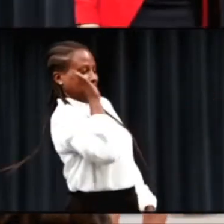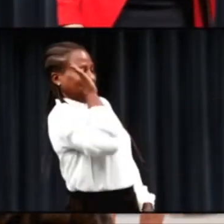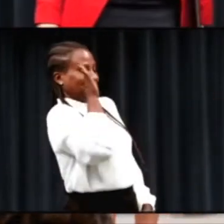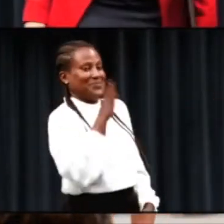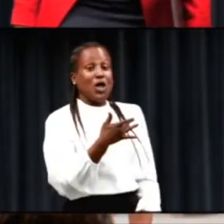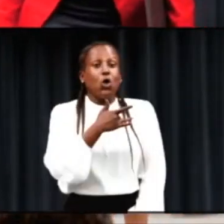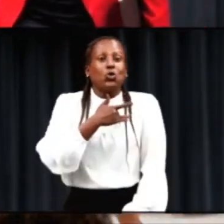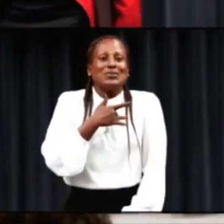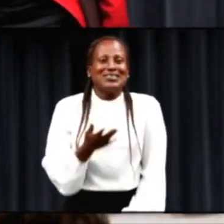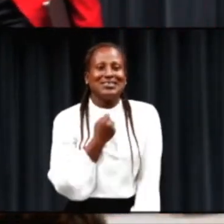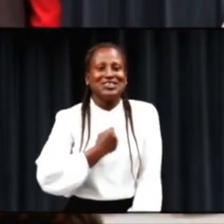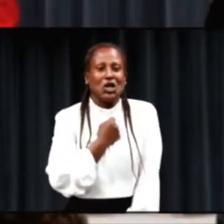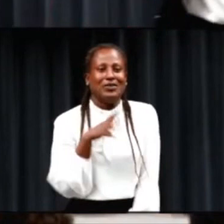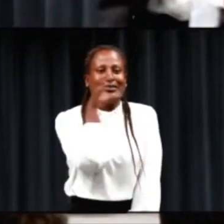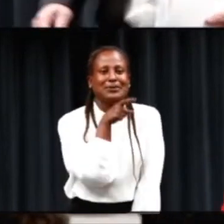oops.